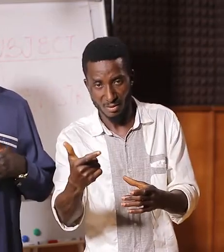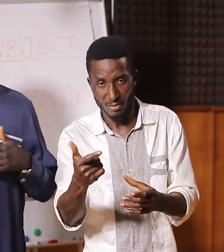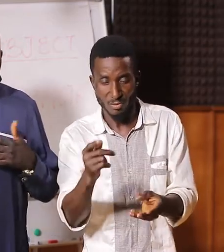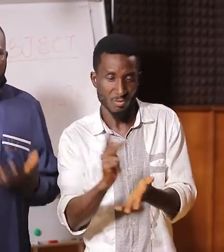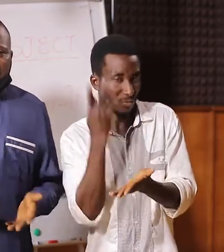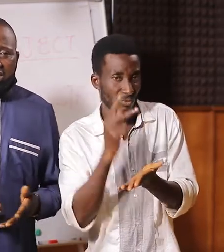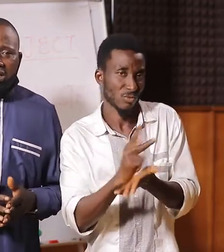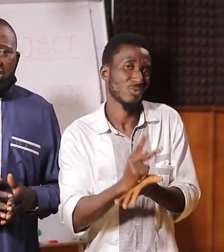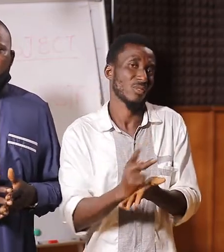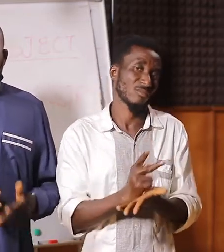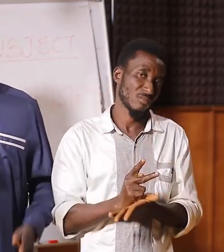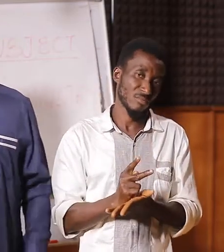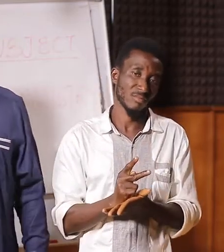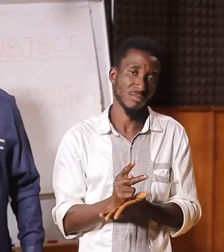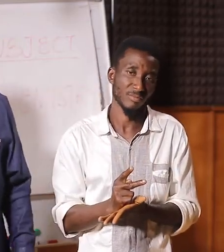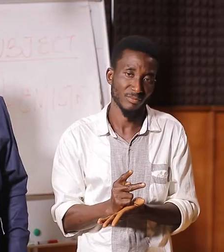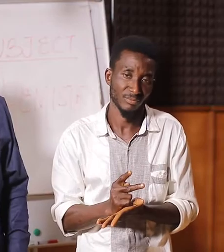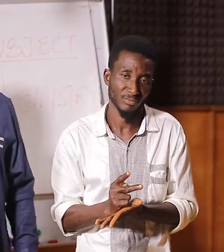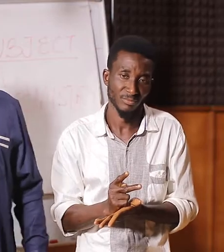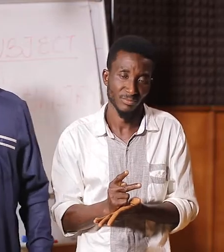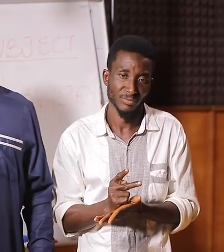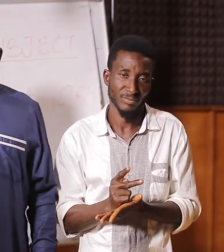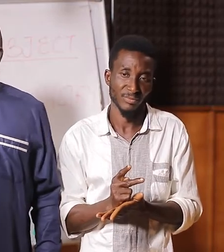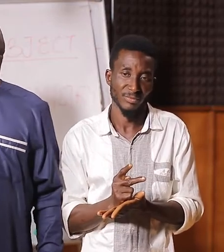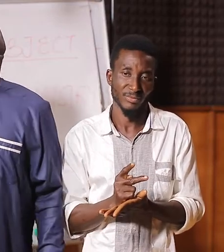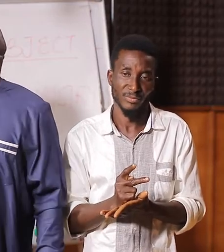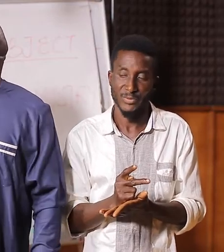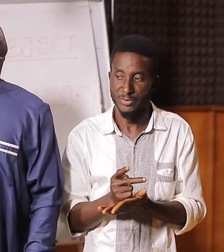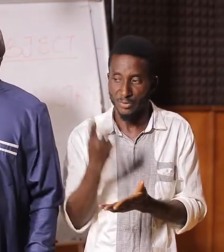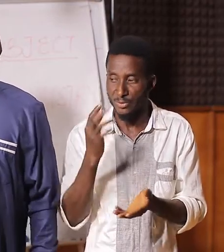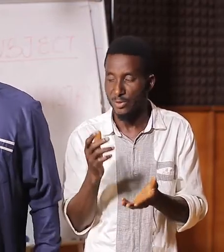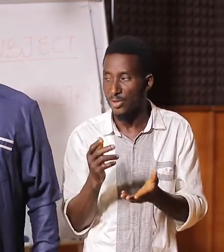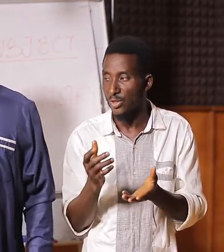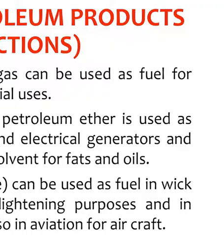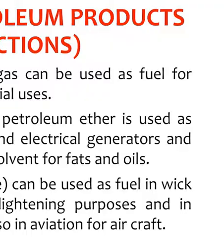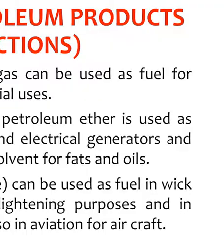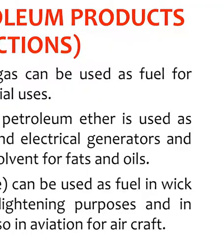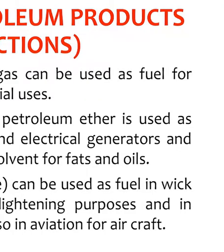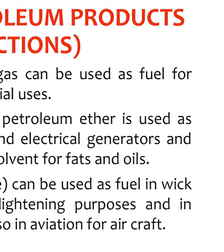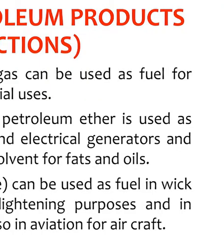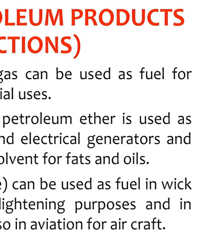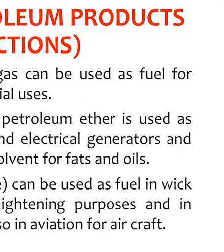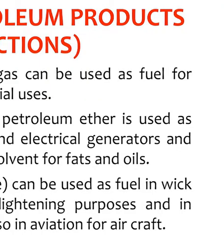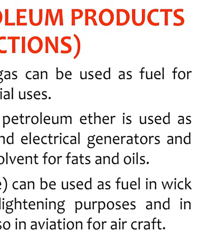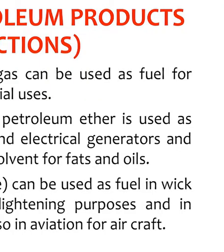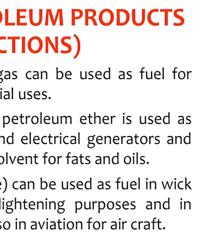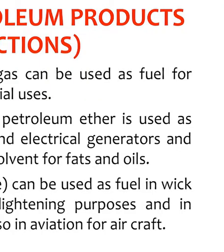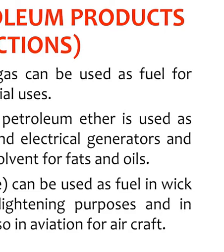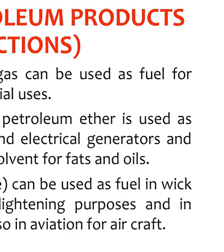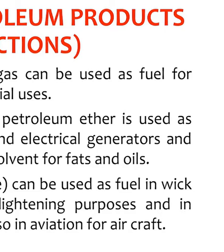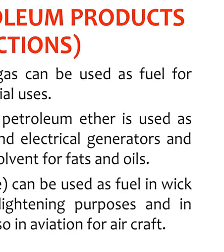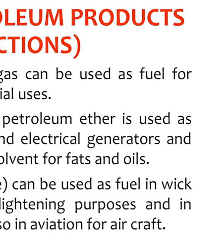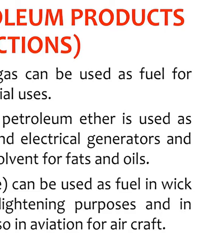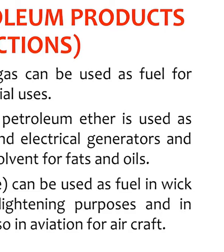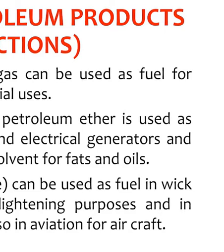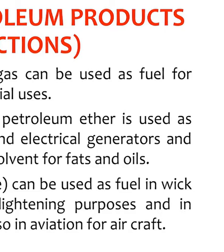of heat in our respective homes and industry for heating. Next, we have the gasoline. We know the use of